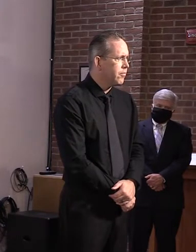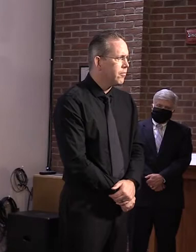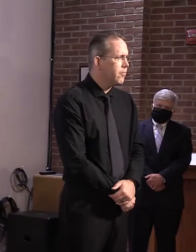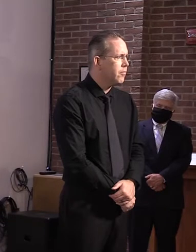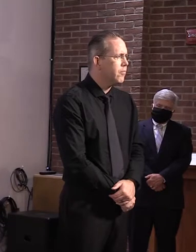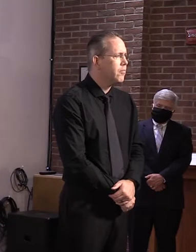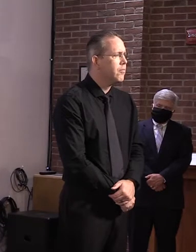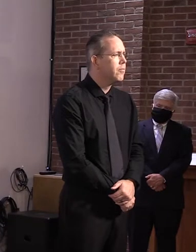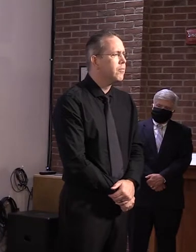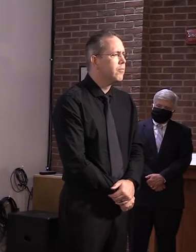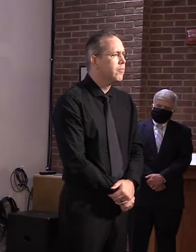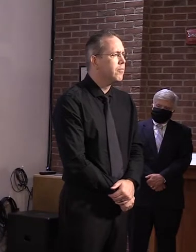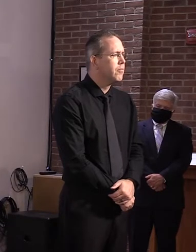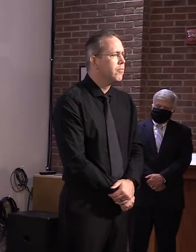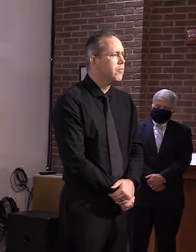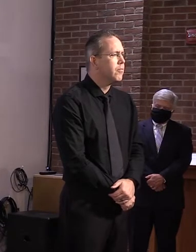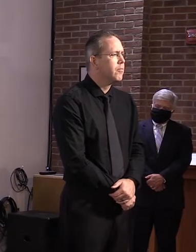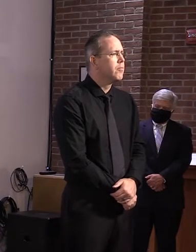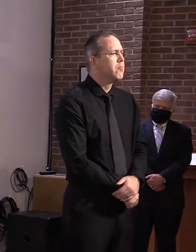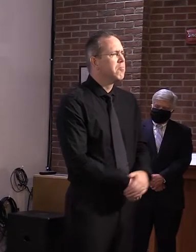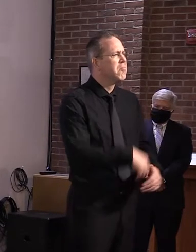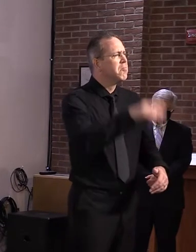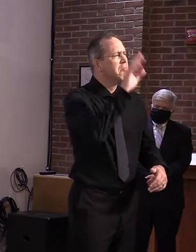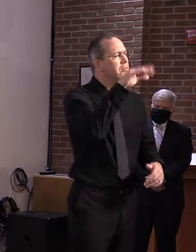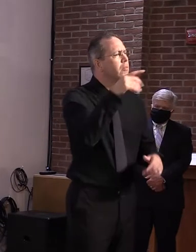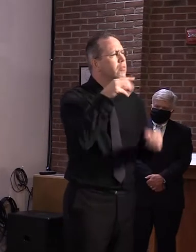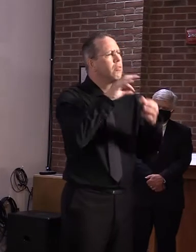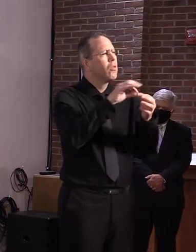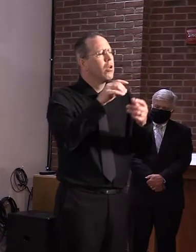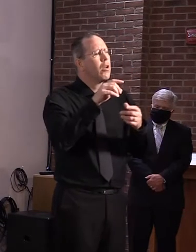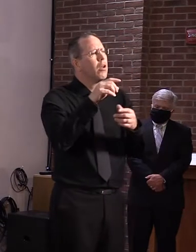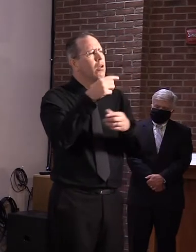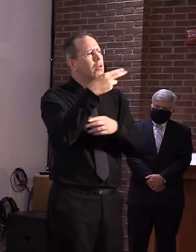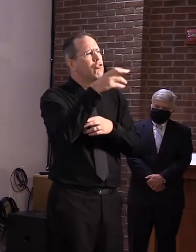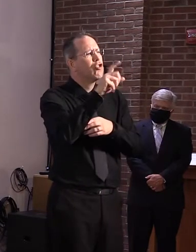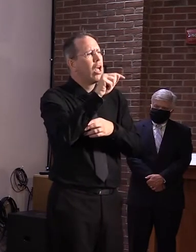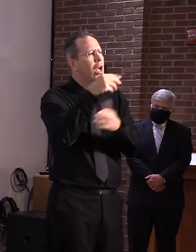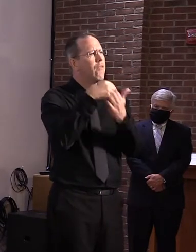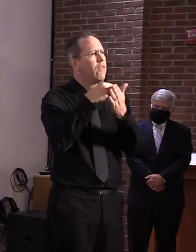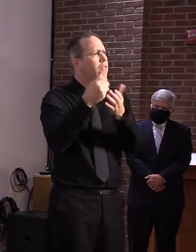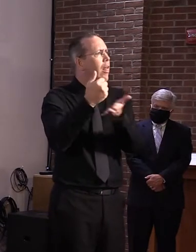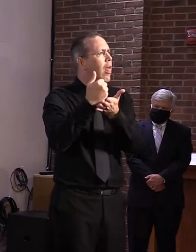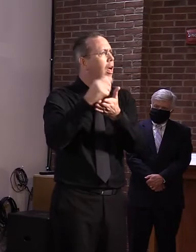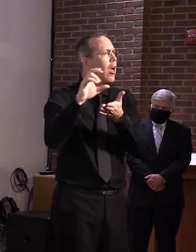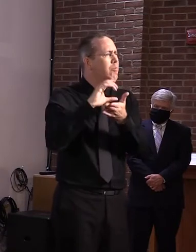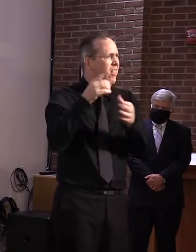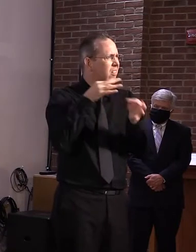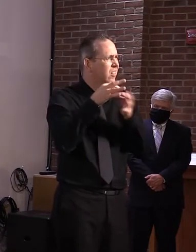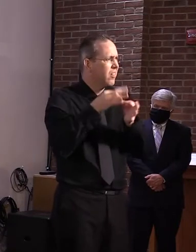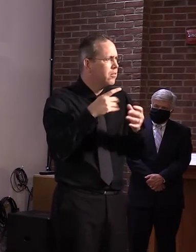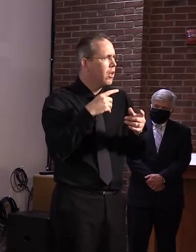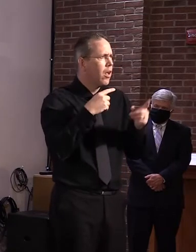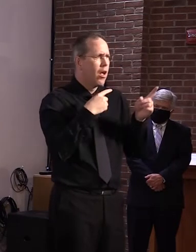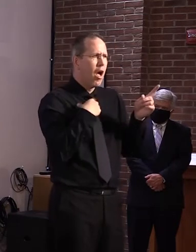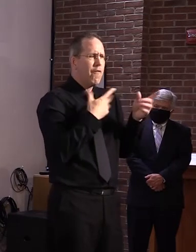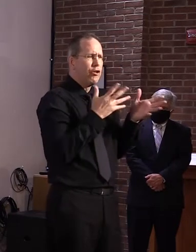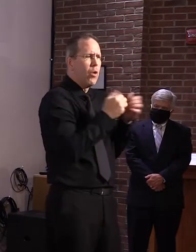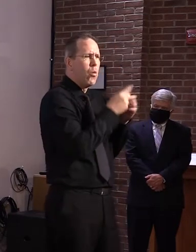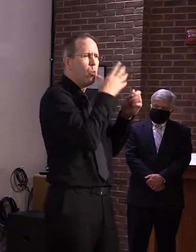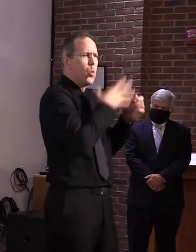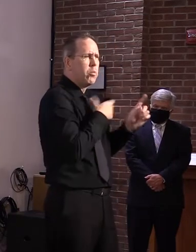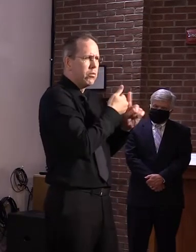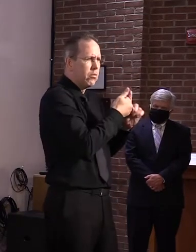Is the state trying to identify those businesses that need the money and those that don't, or is it just if you